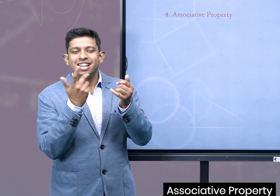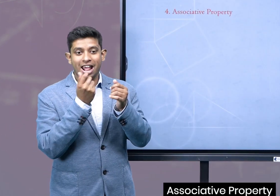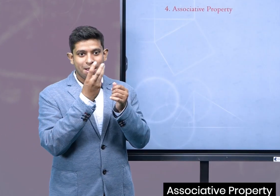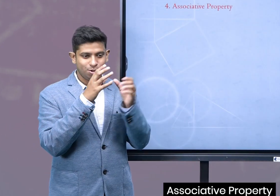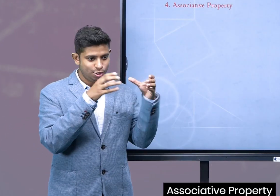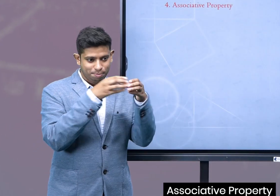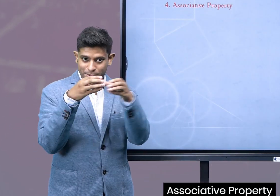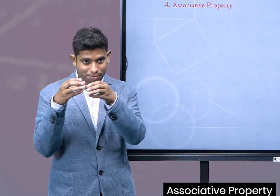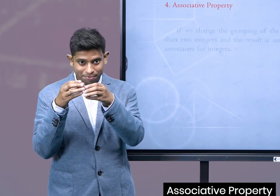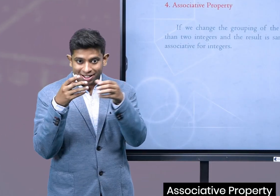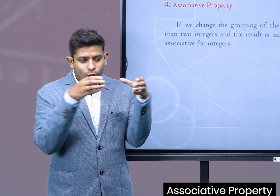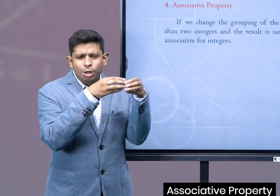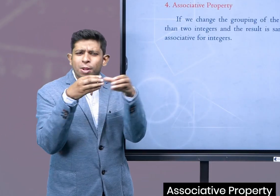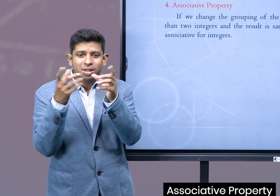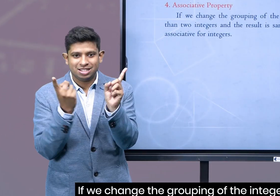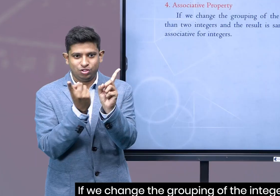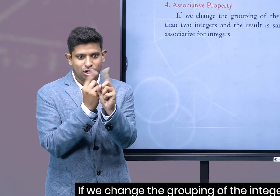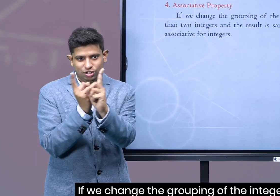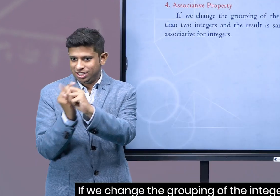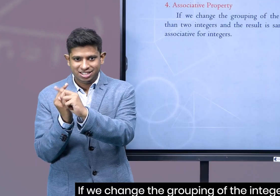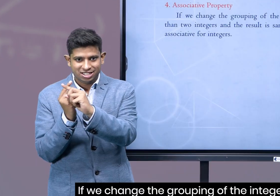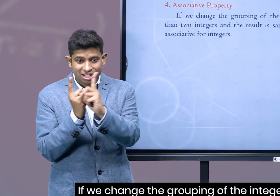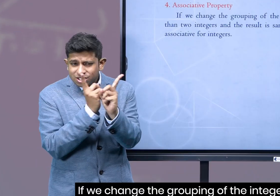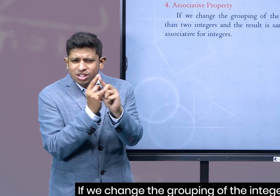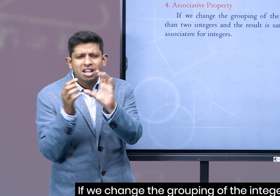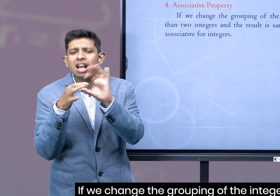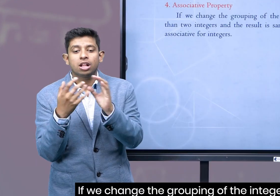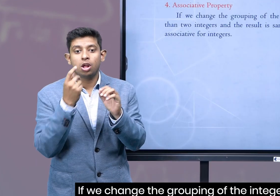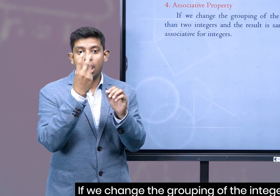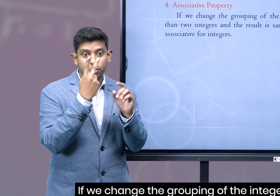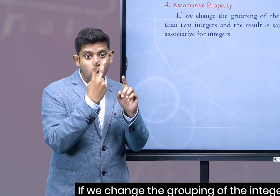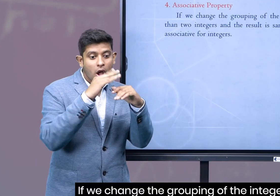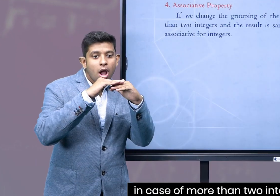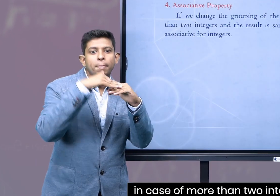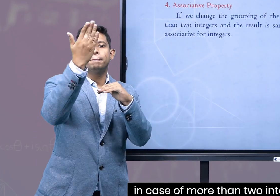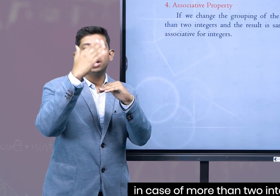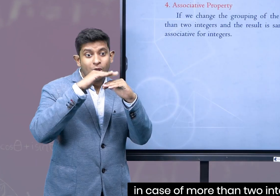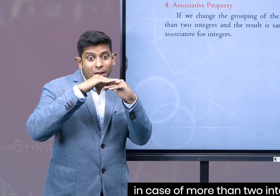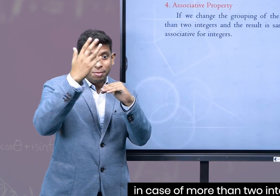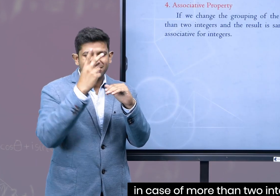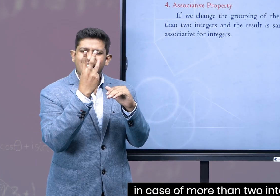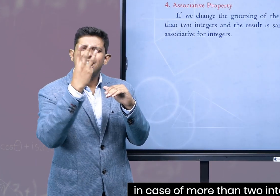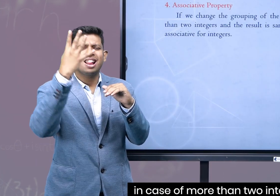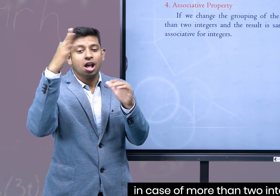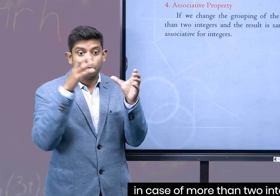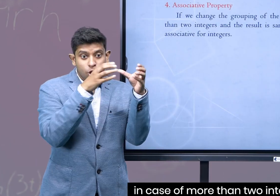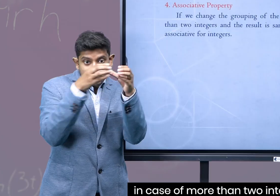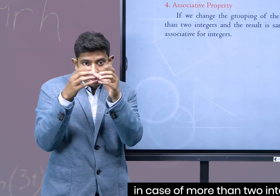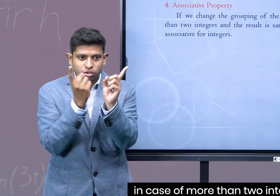Associative property. If we change the grouping of the integers while adding in case of more than two integers and